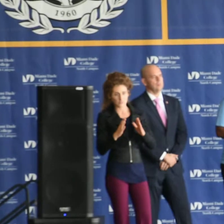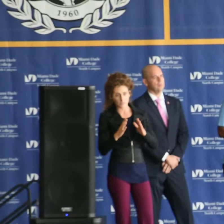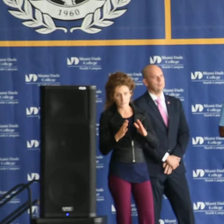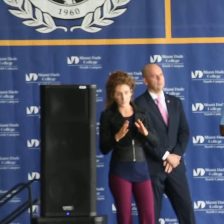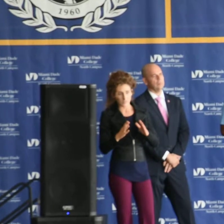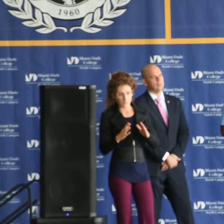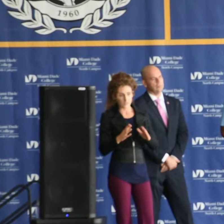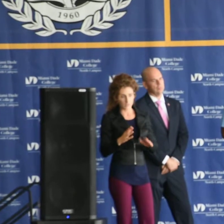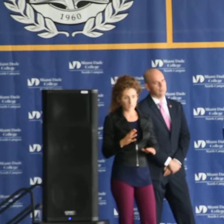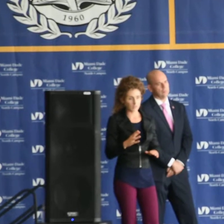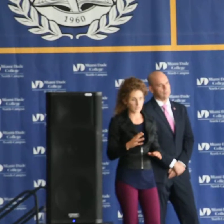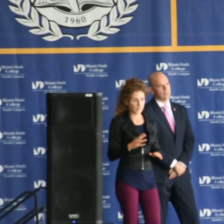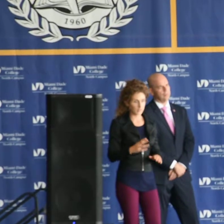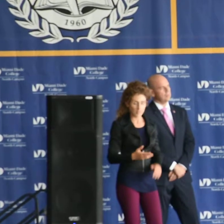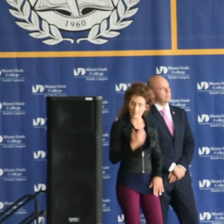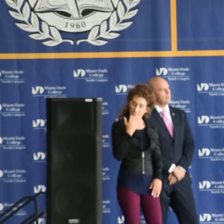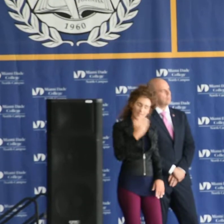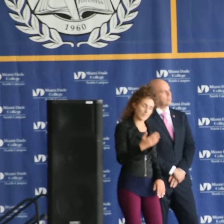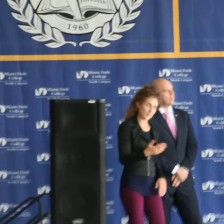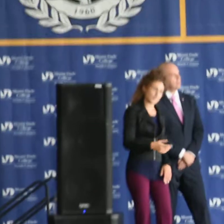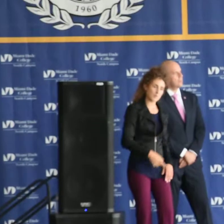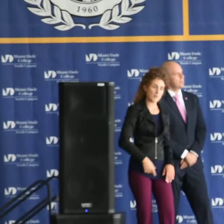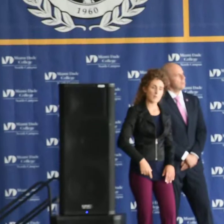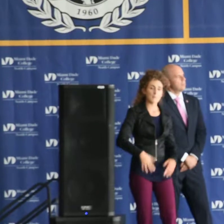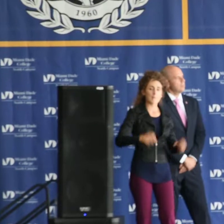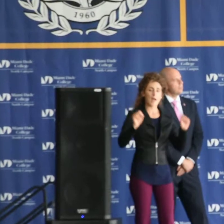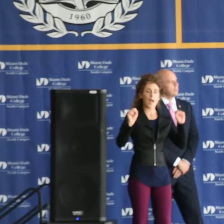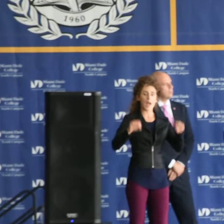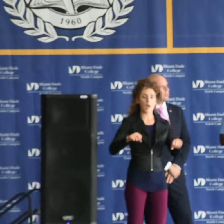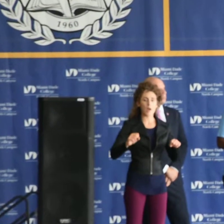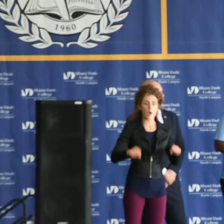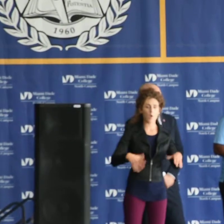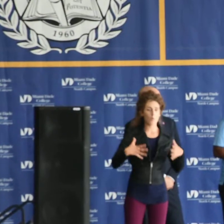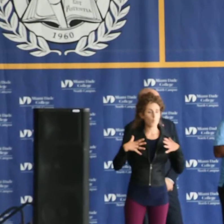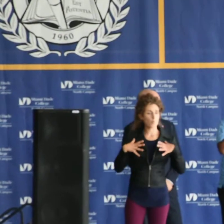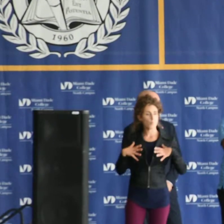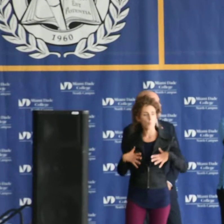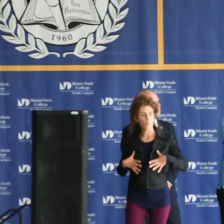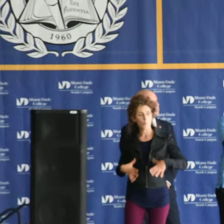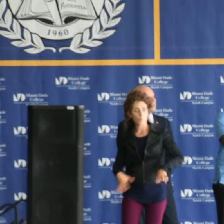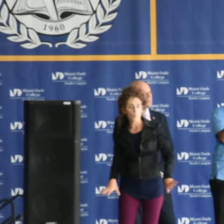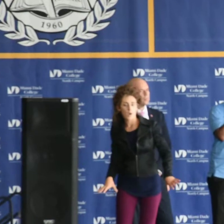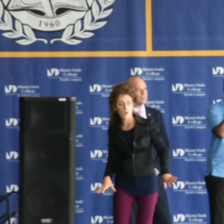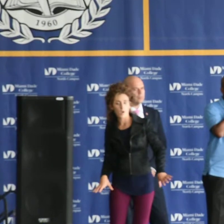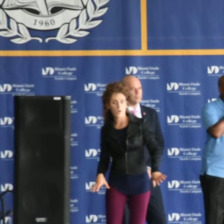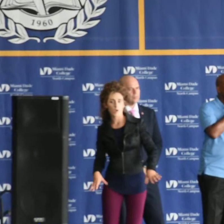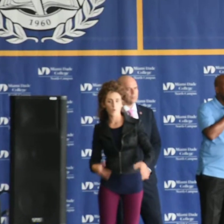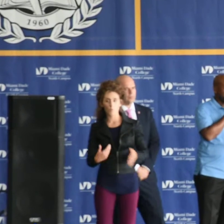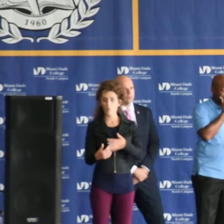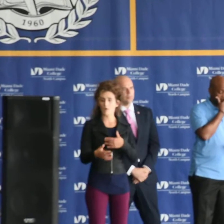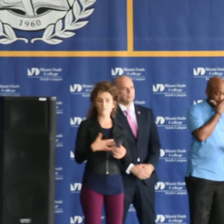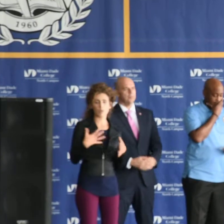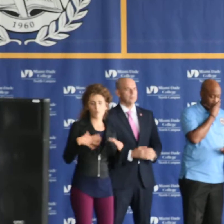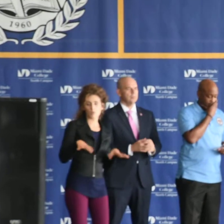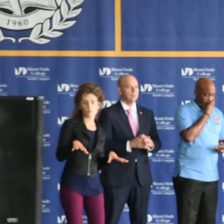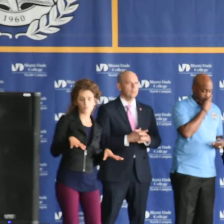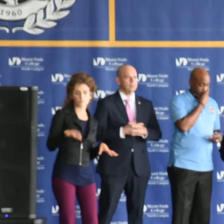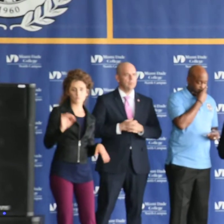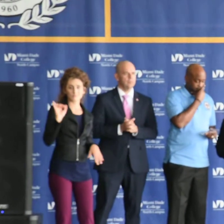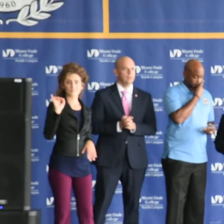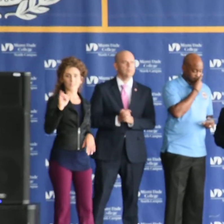able to, thank you, be able to wear whatever you want to wear, but that's what education does for